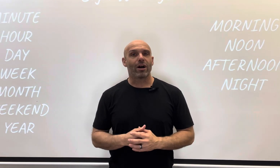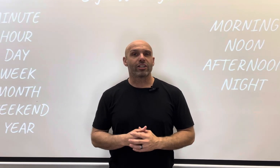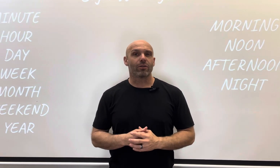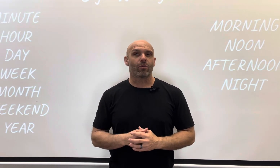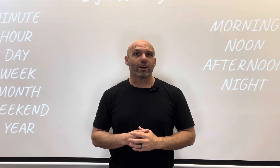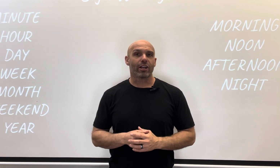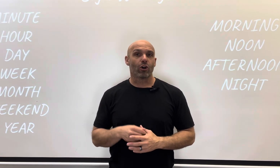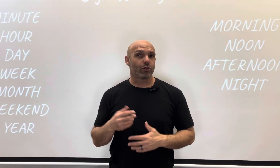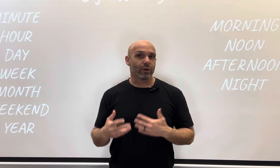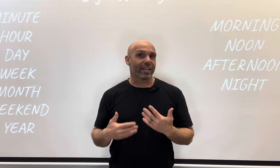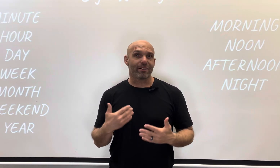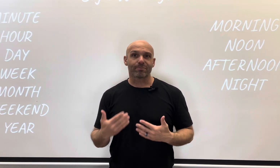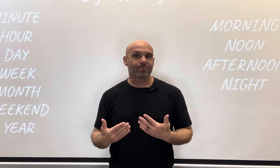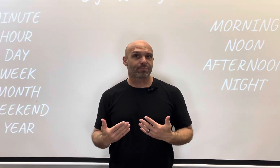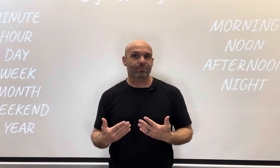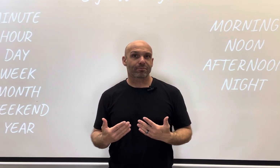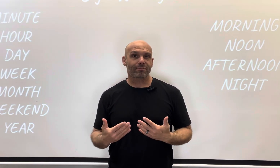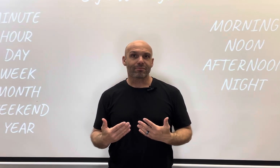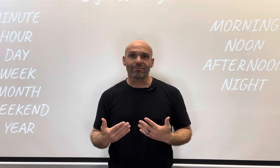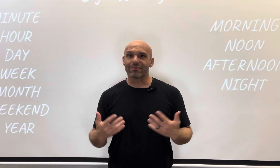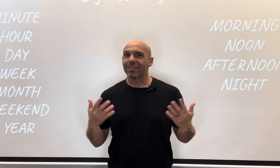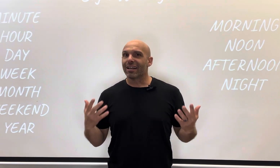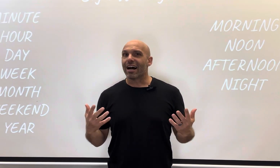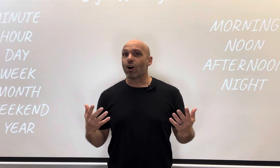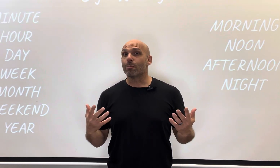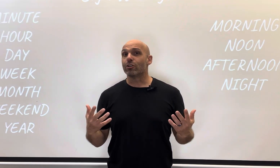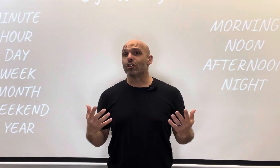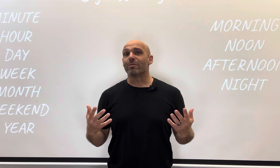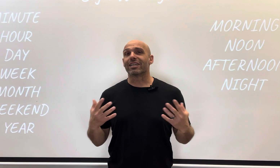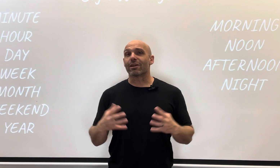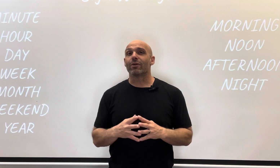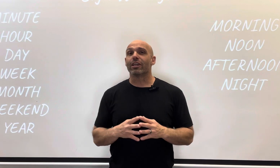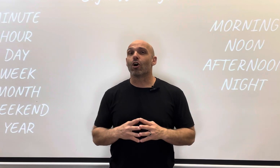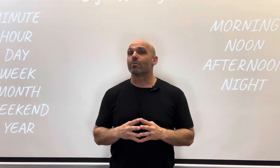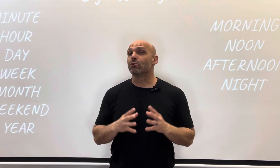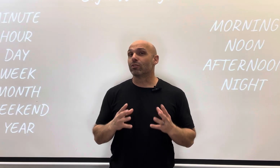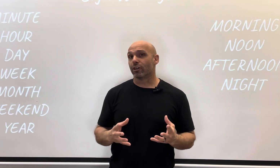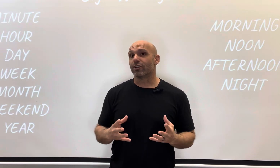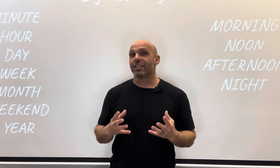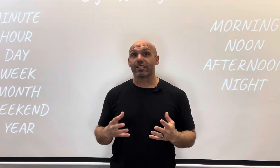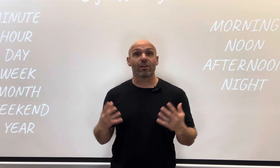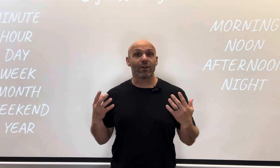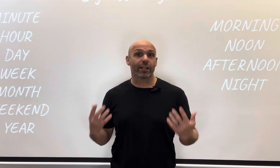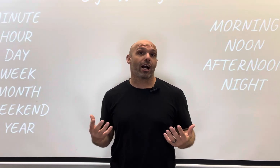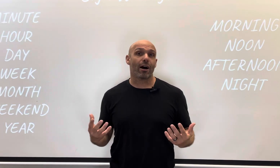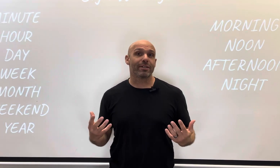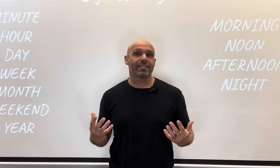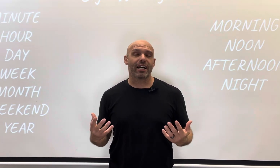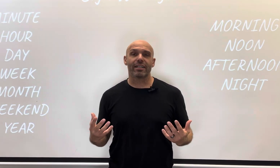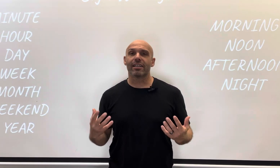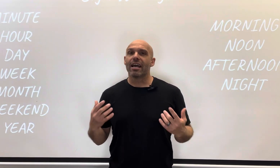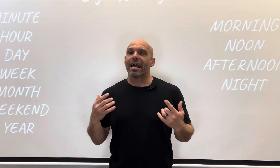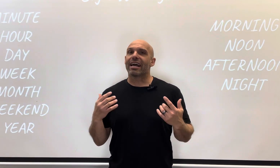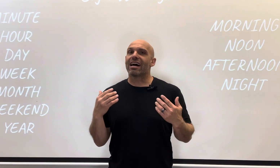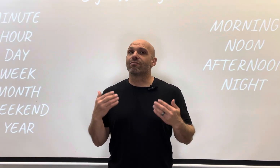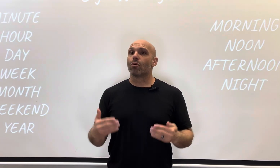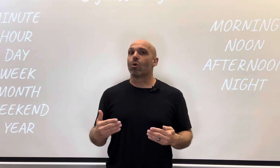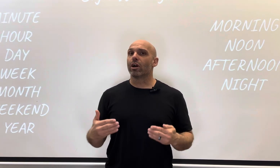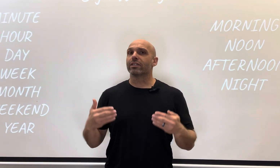it and go through it again. I hope you do because I really hope you learn these. These are very common signs, and I have more